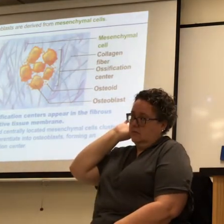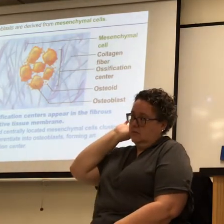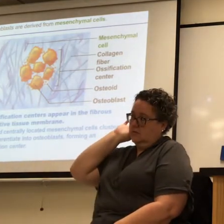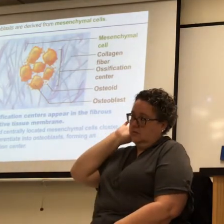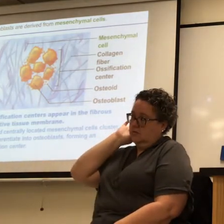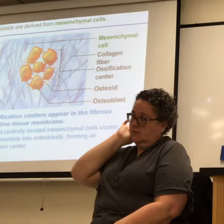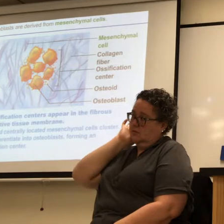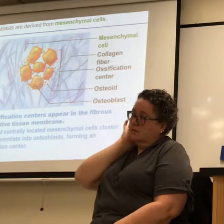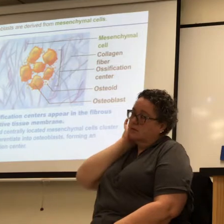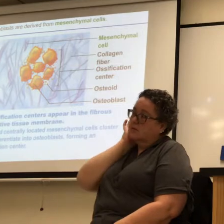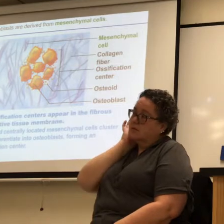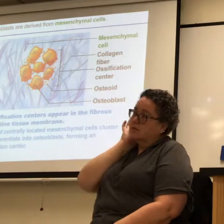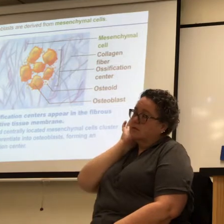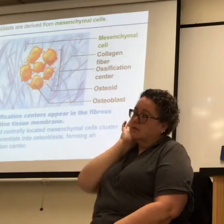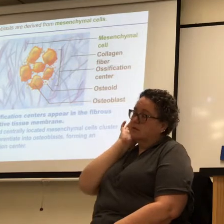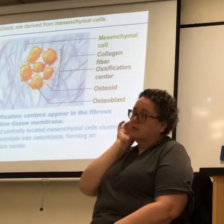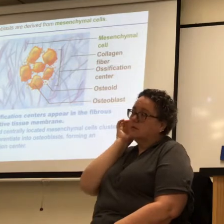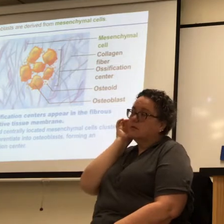Ossification center